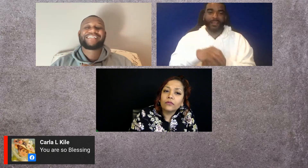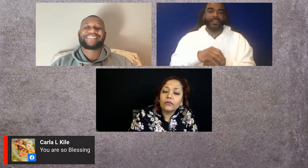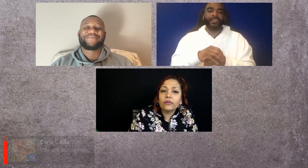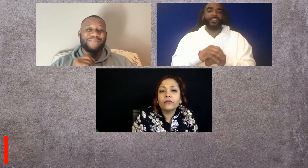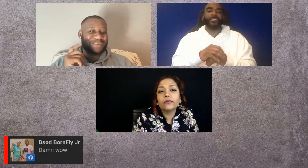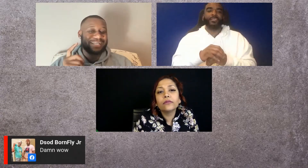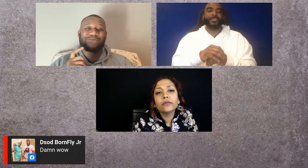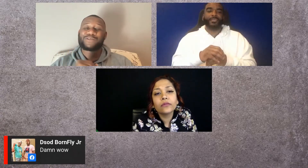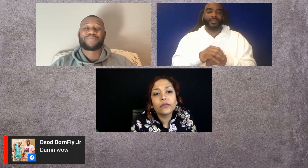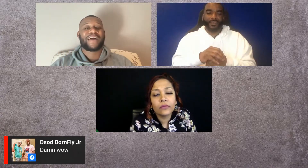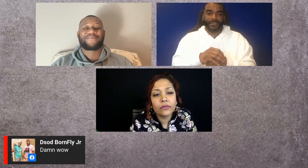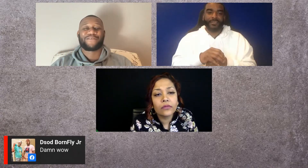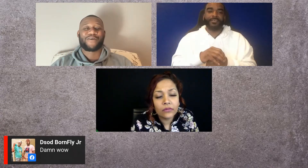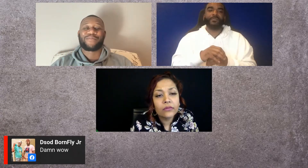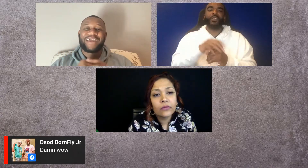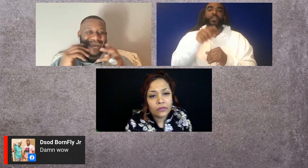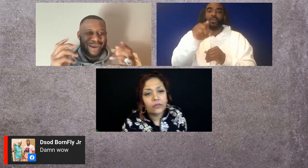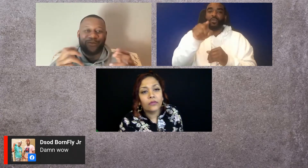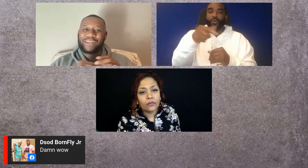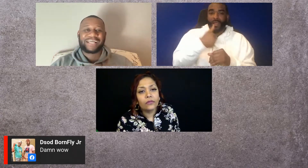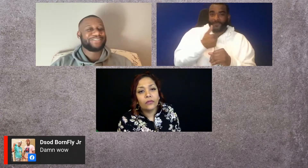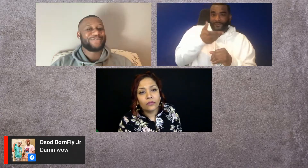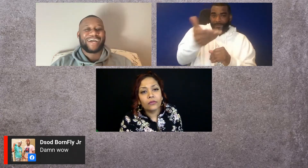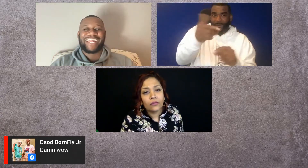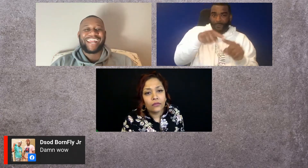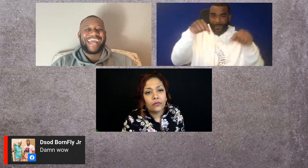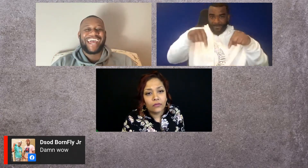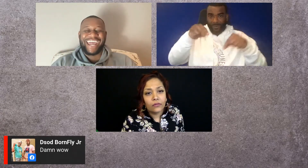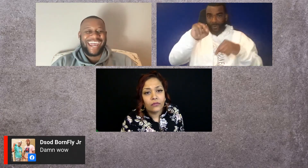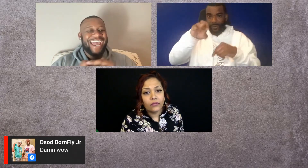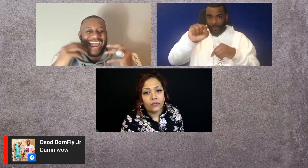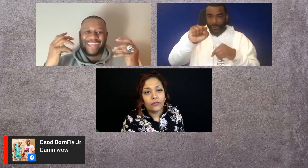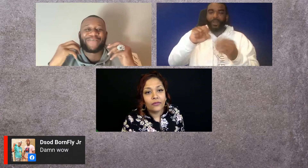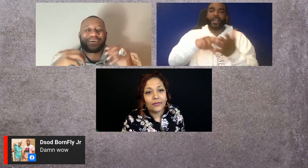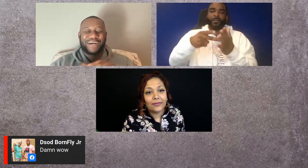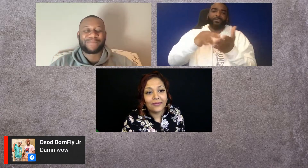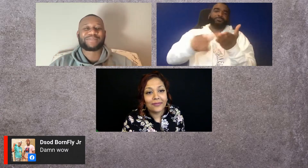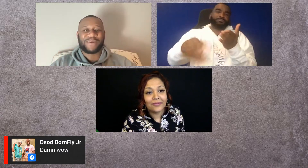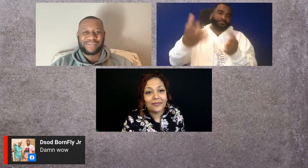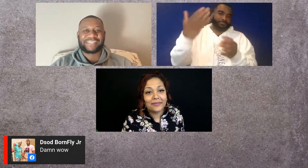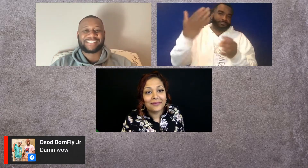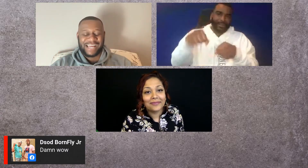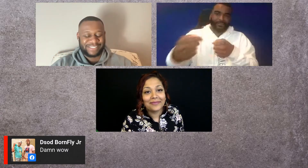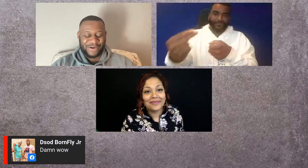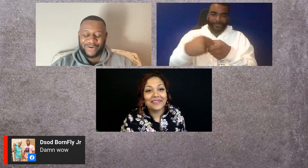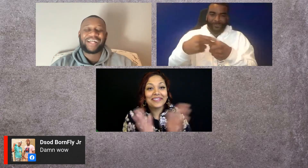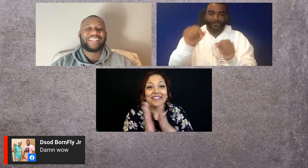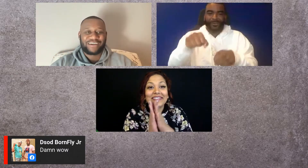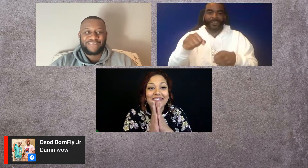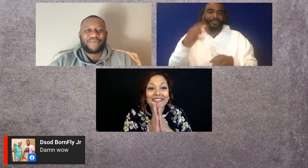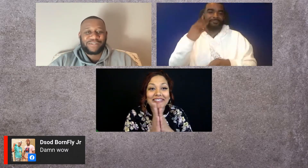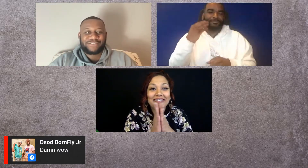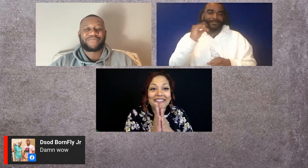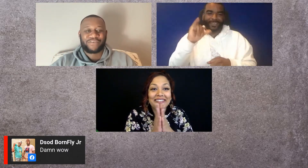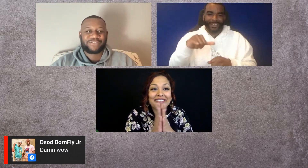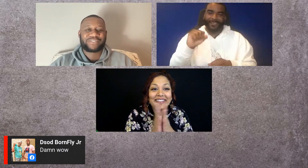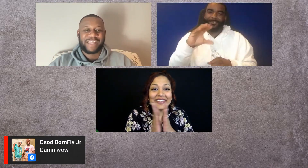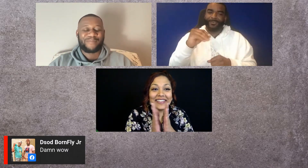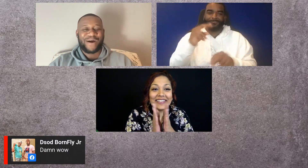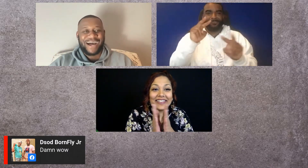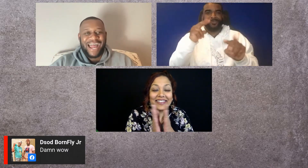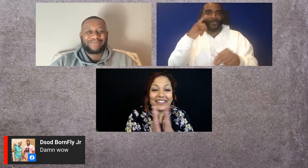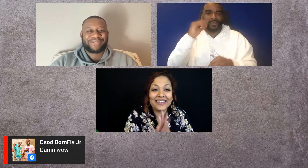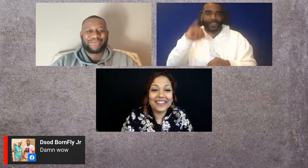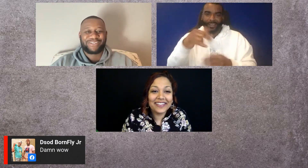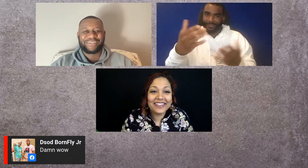this station, from this news platform, and we'll let you in and you could come experience the tech. So looking forward for you to